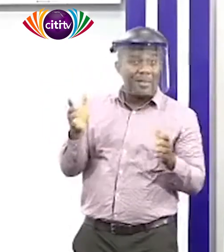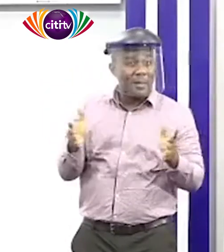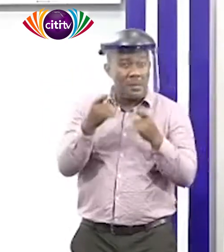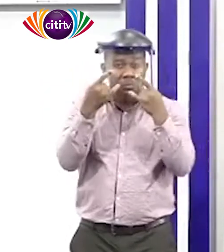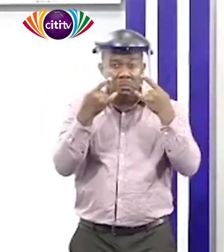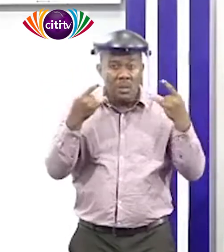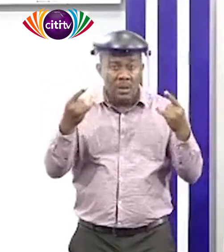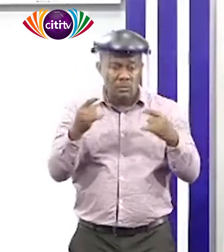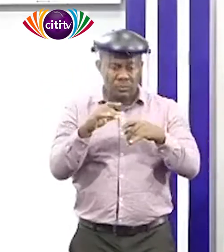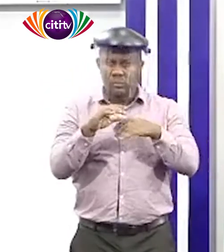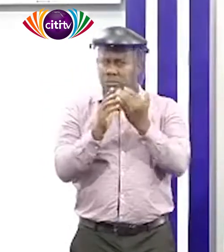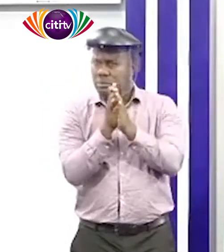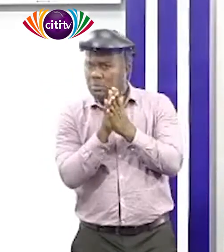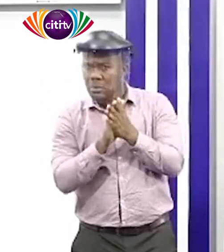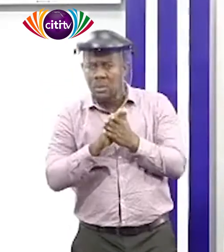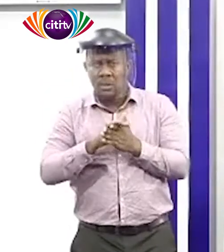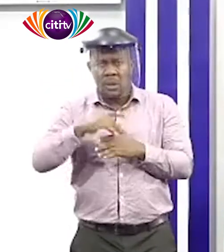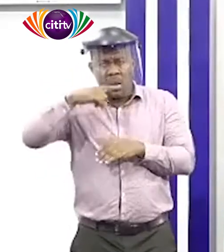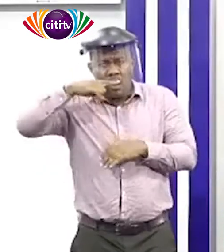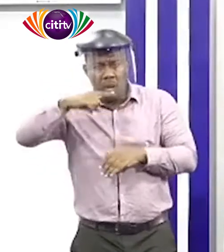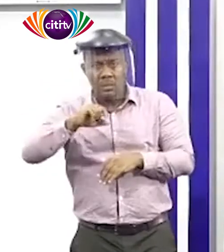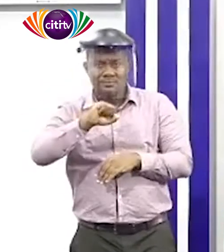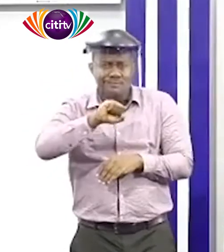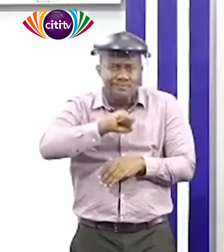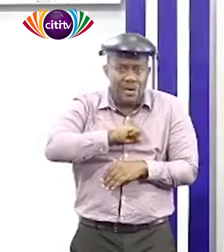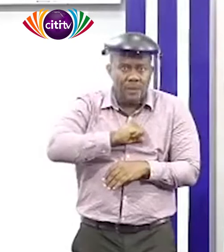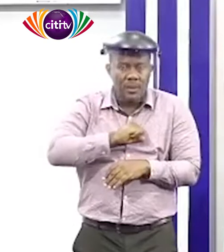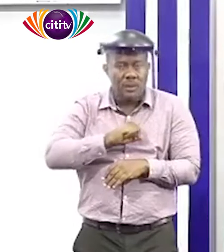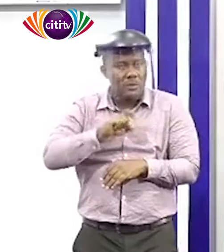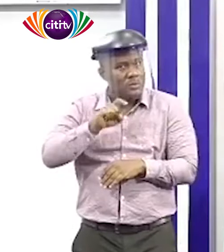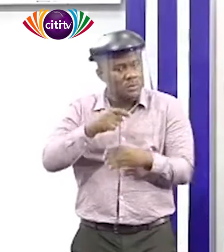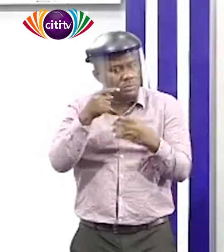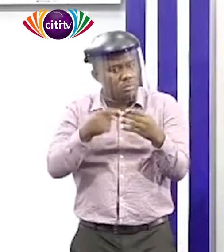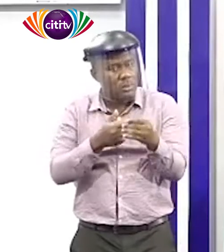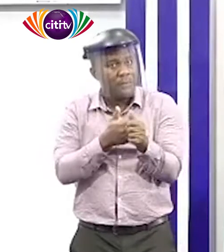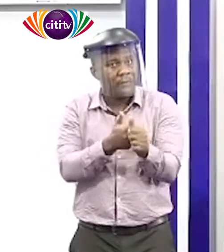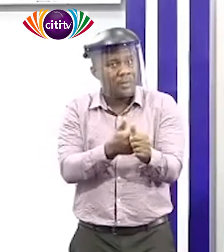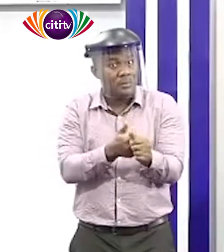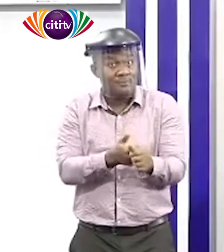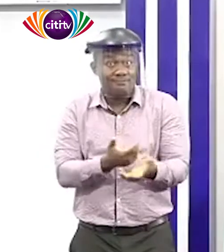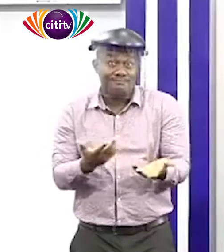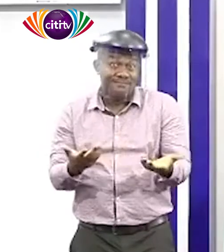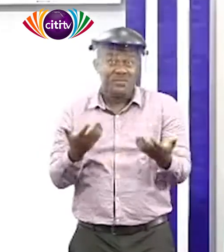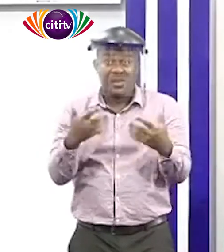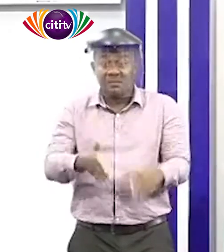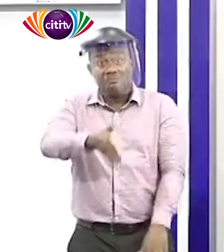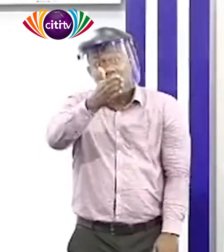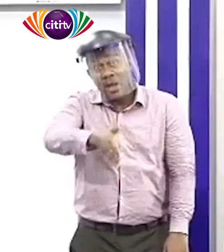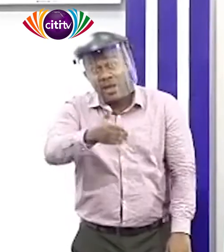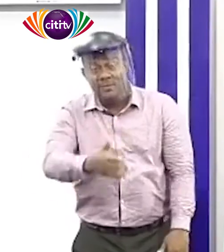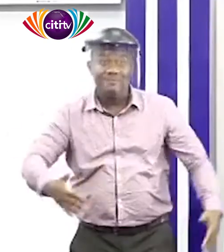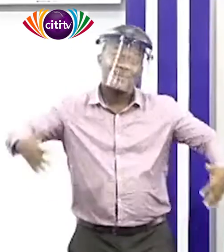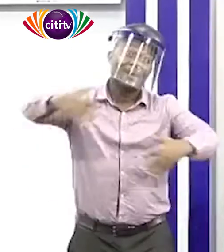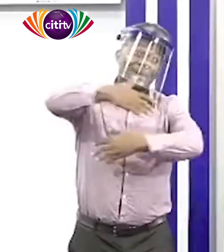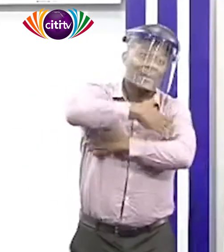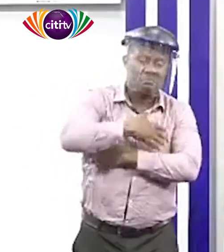masks, regular hand washing, coughing, and sneezing etiquette. Ensure a no handshake, no hugging, and